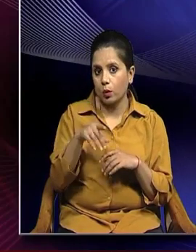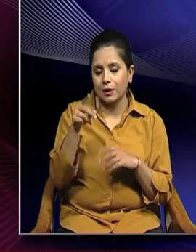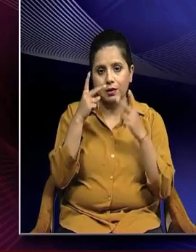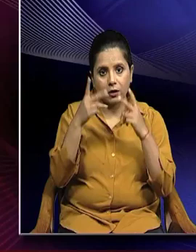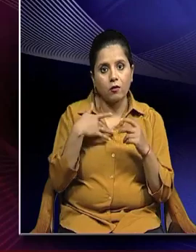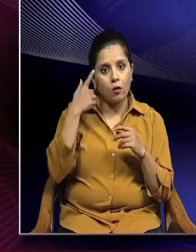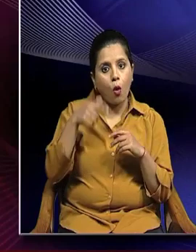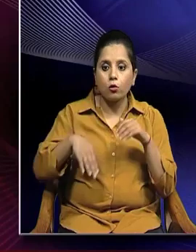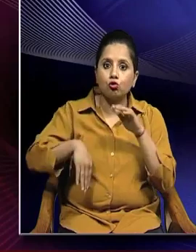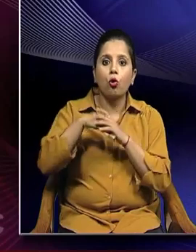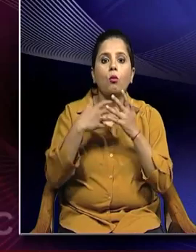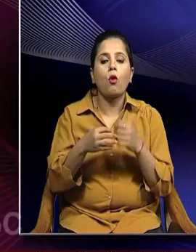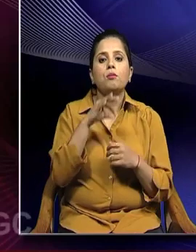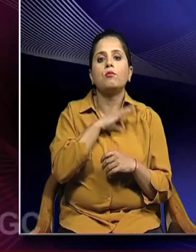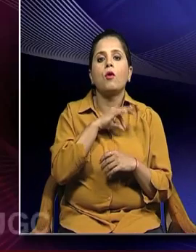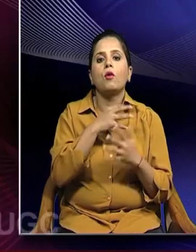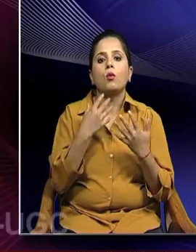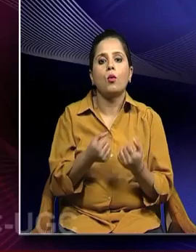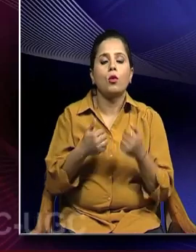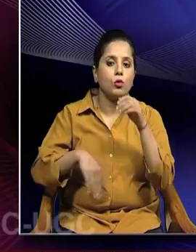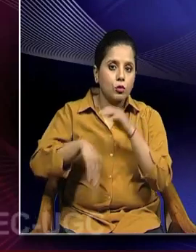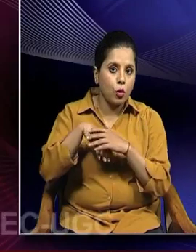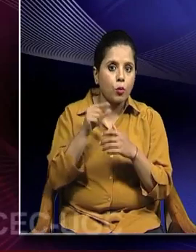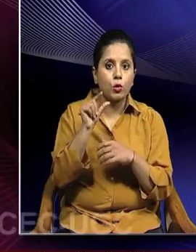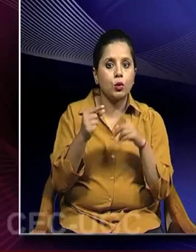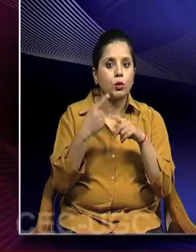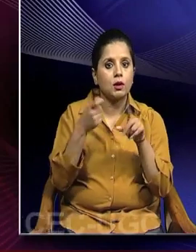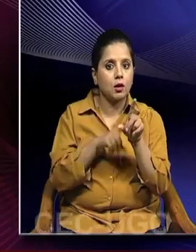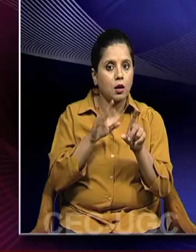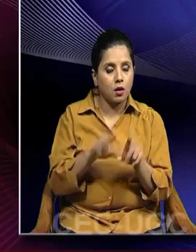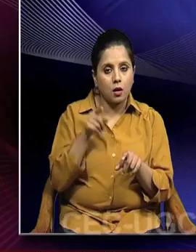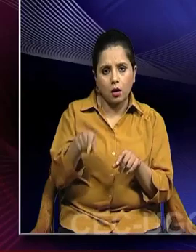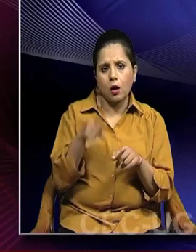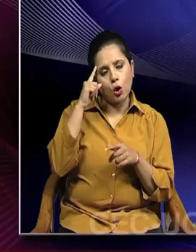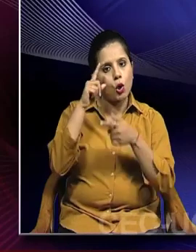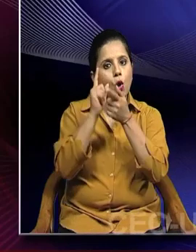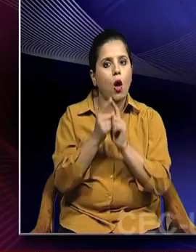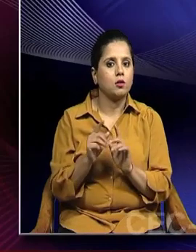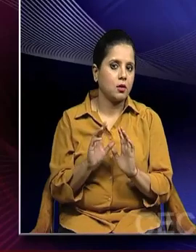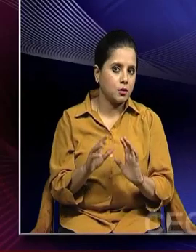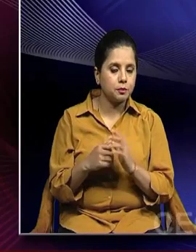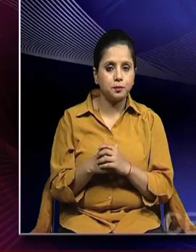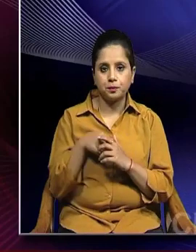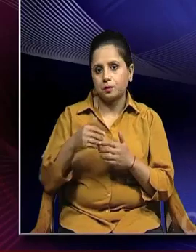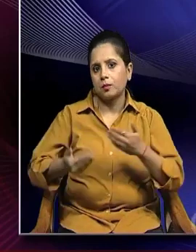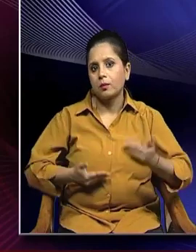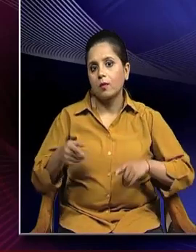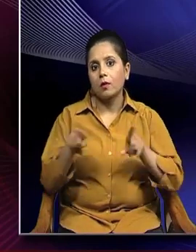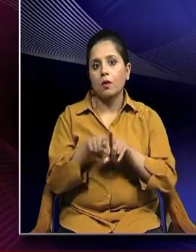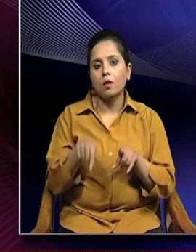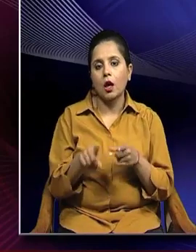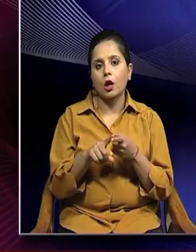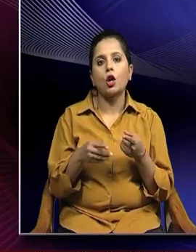for maximizing the profit, maximizing the utility, or being very logical, or behaving like an economic